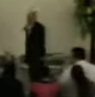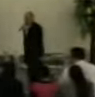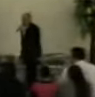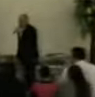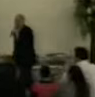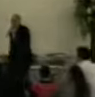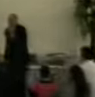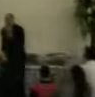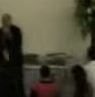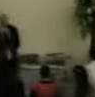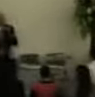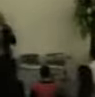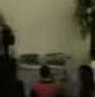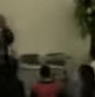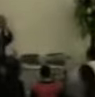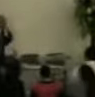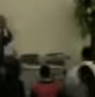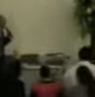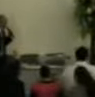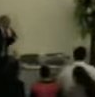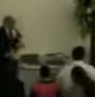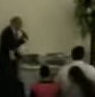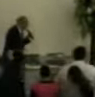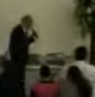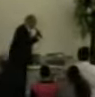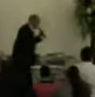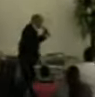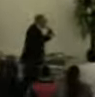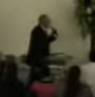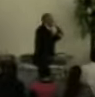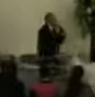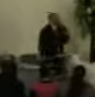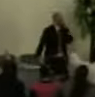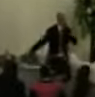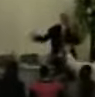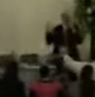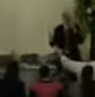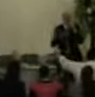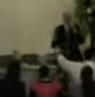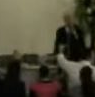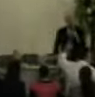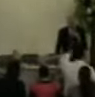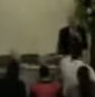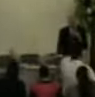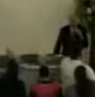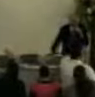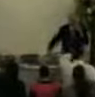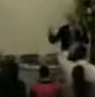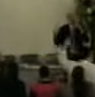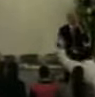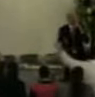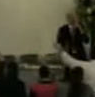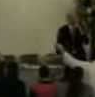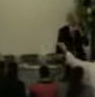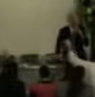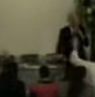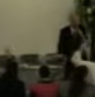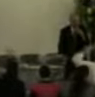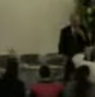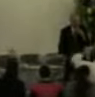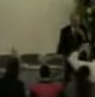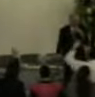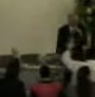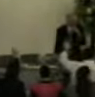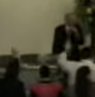Him you're going to throw away your telescope, your microscope. Tell Him you've got only a telescope to magnify